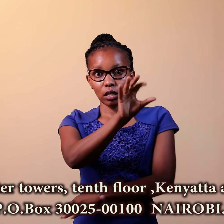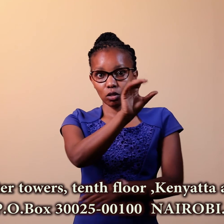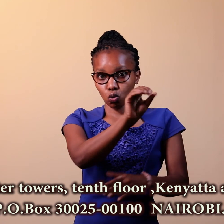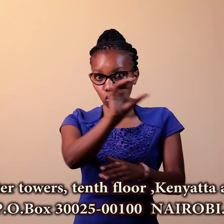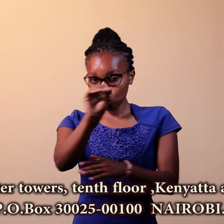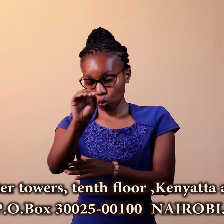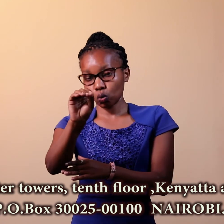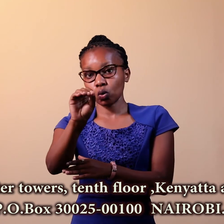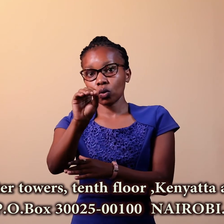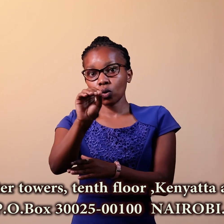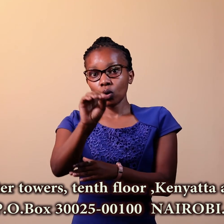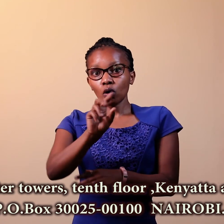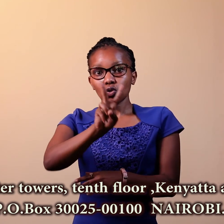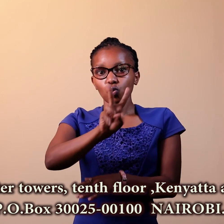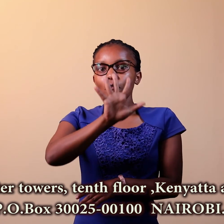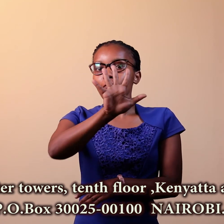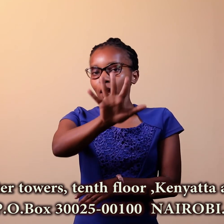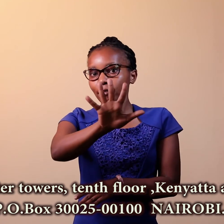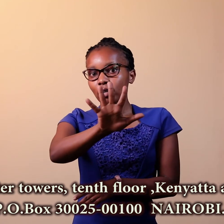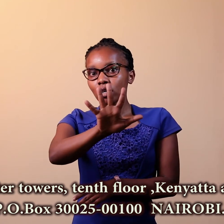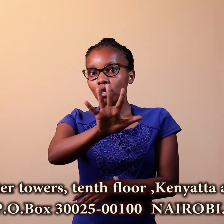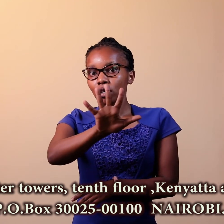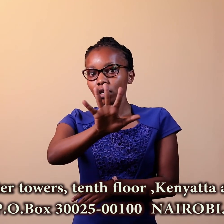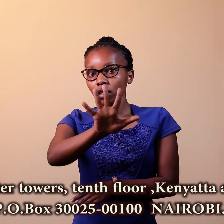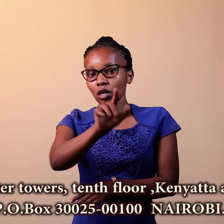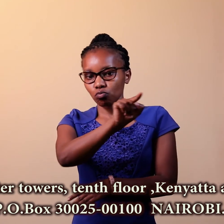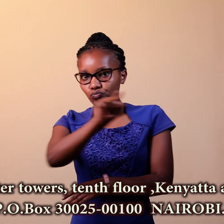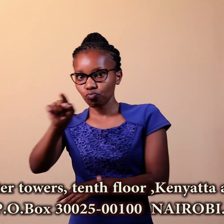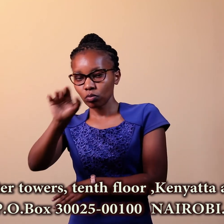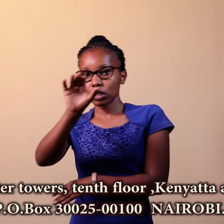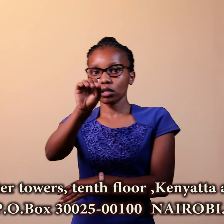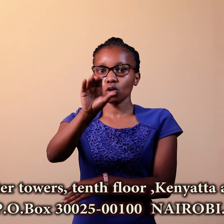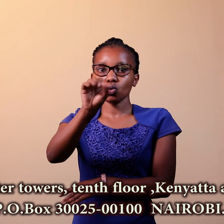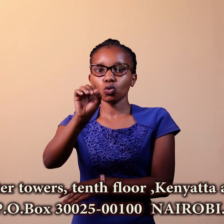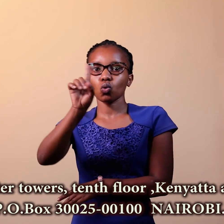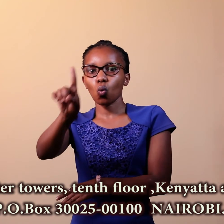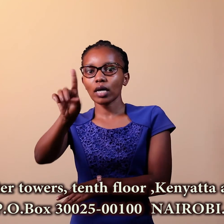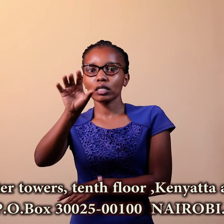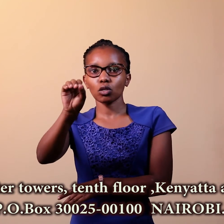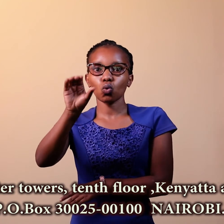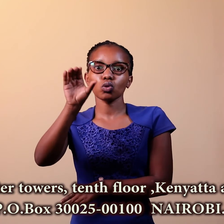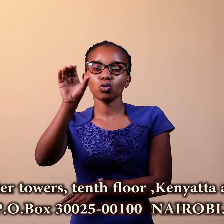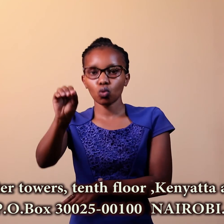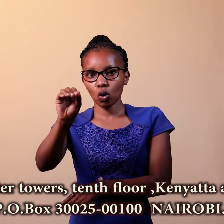30025. Code 00100. Nairobi.